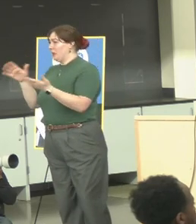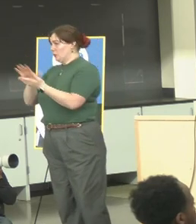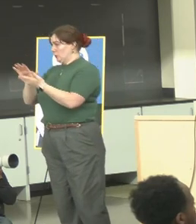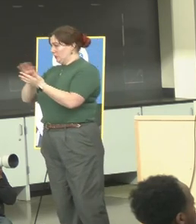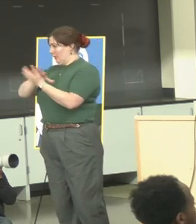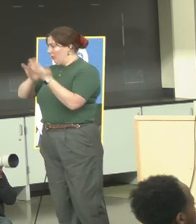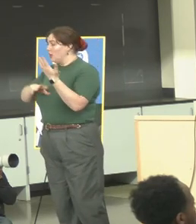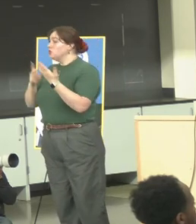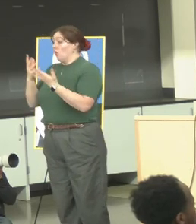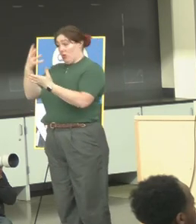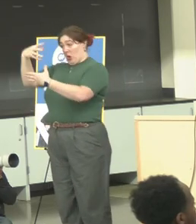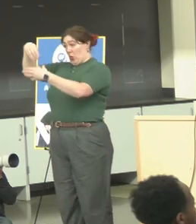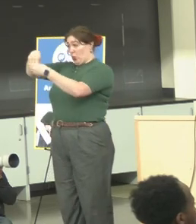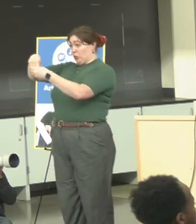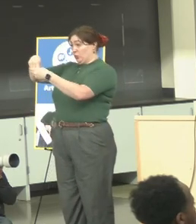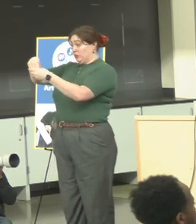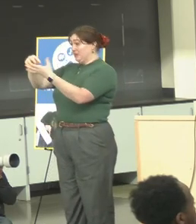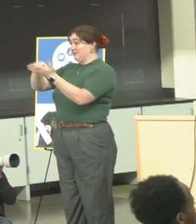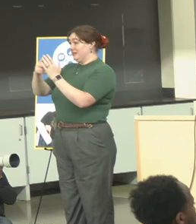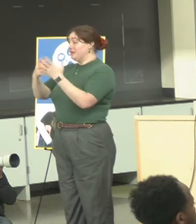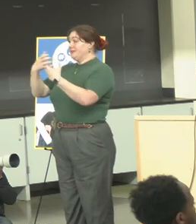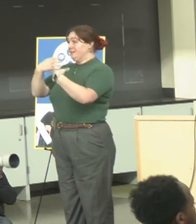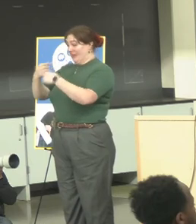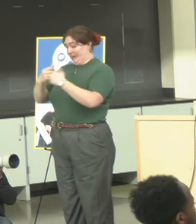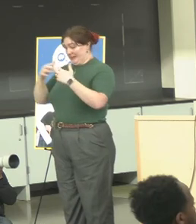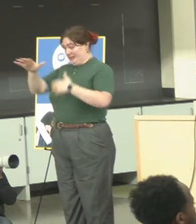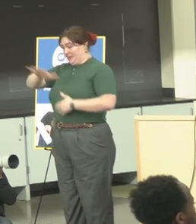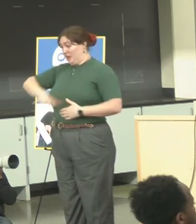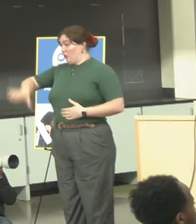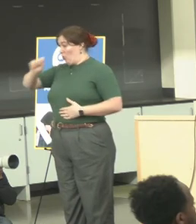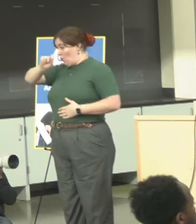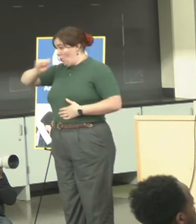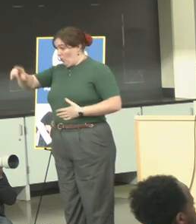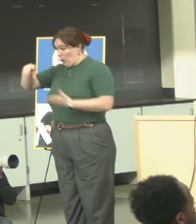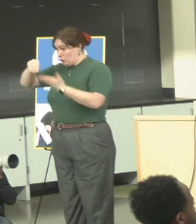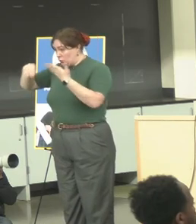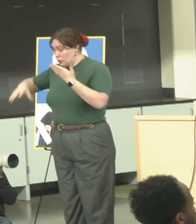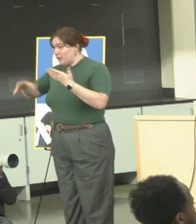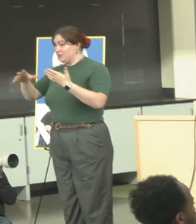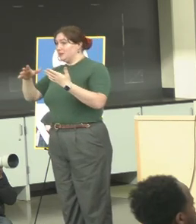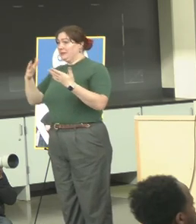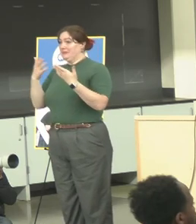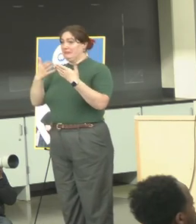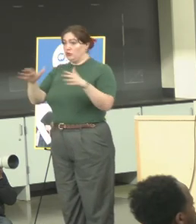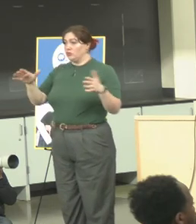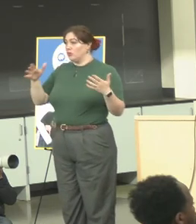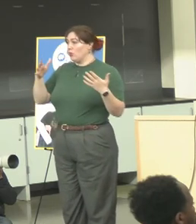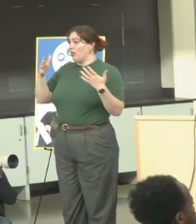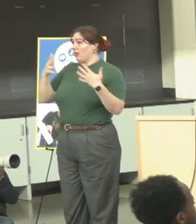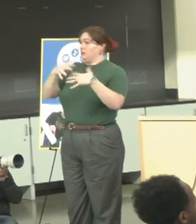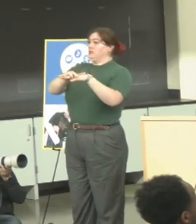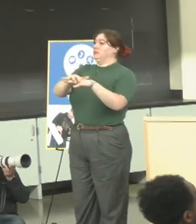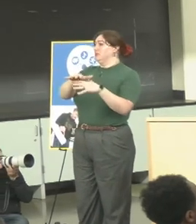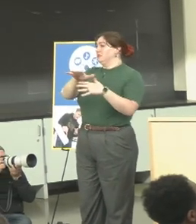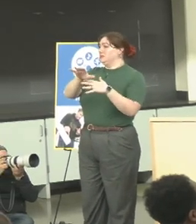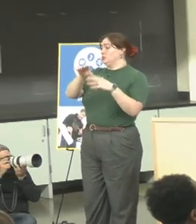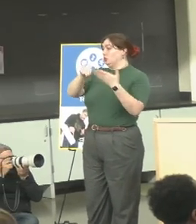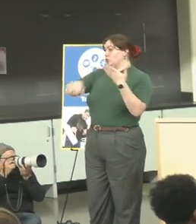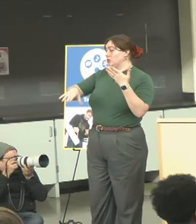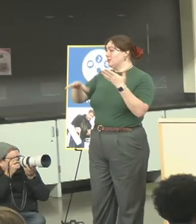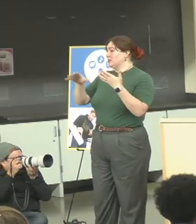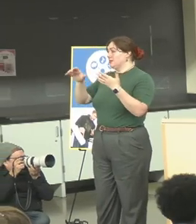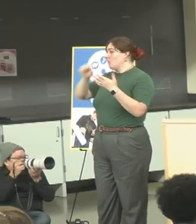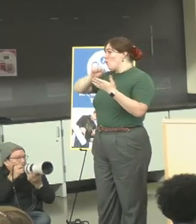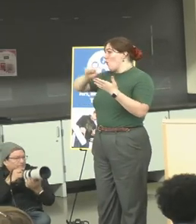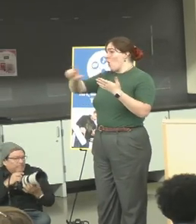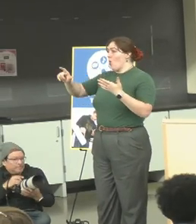Inclusion, that is creating humanizing spaces where all students are general education students first and foremost, is absolutely